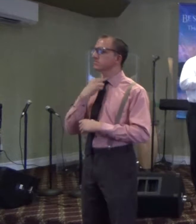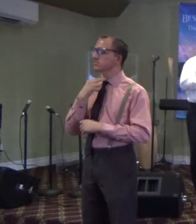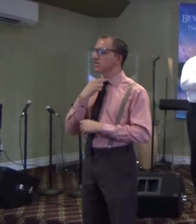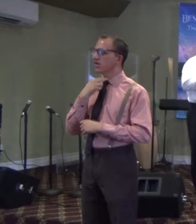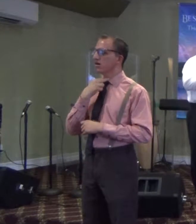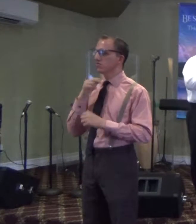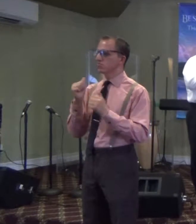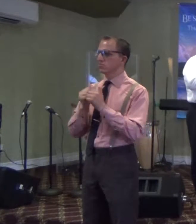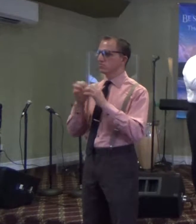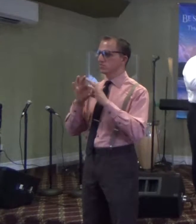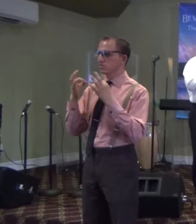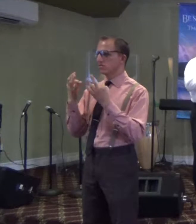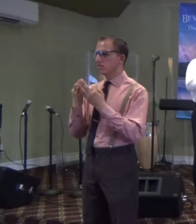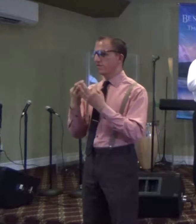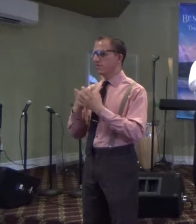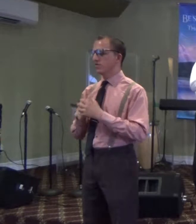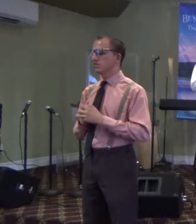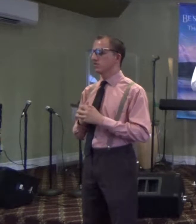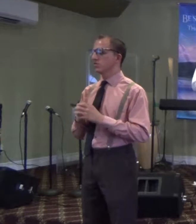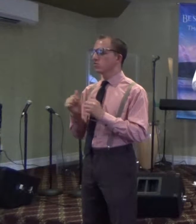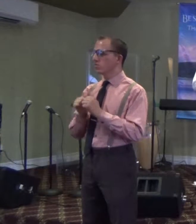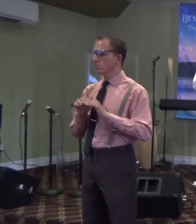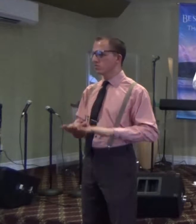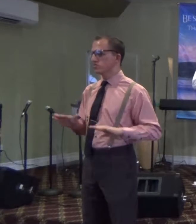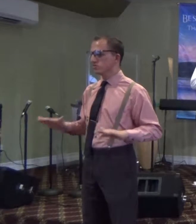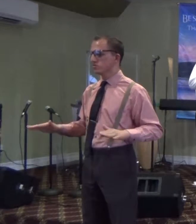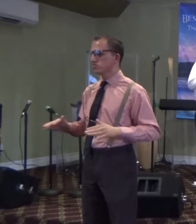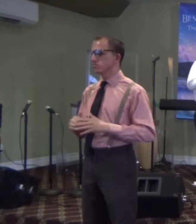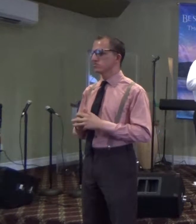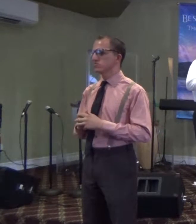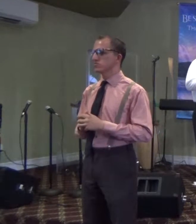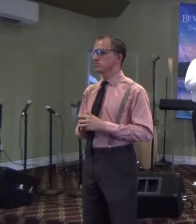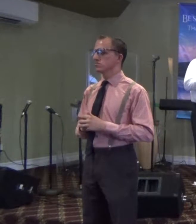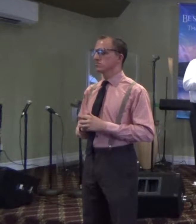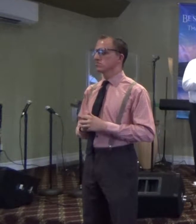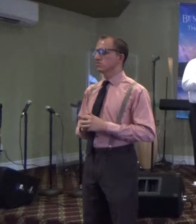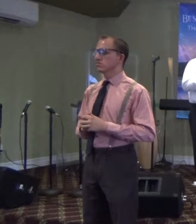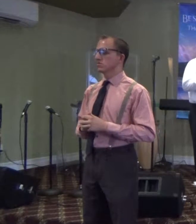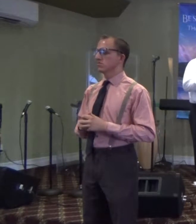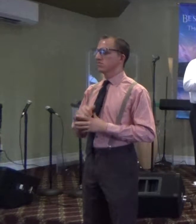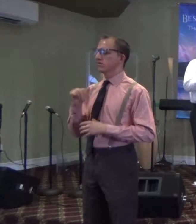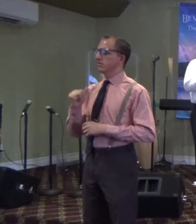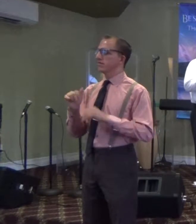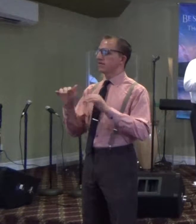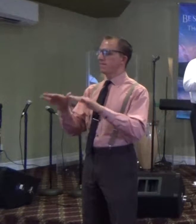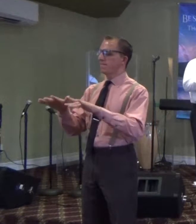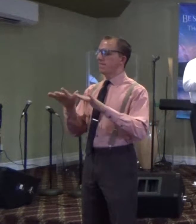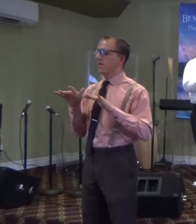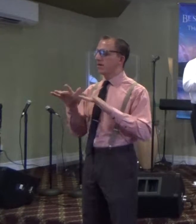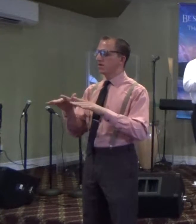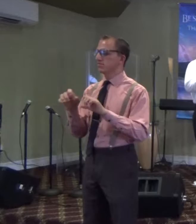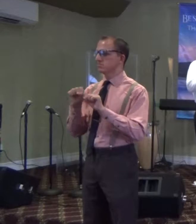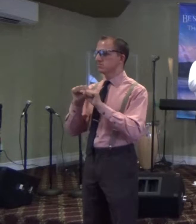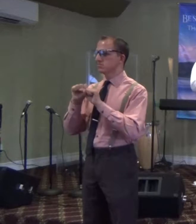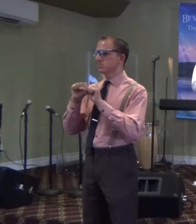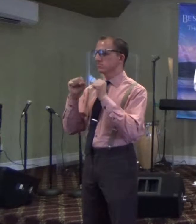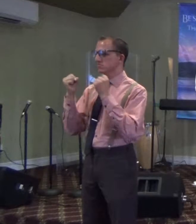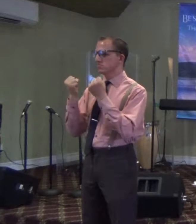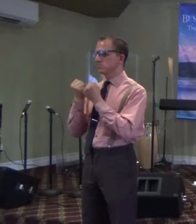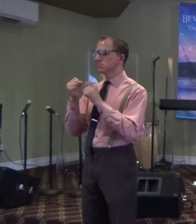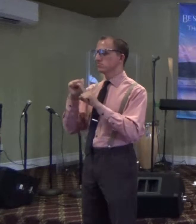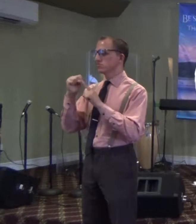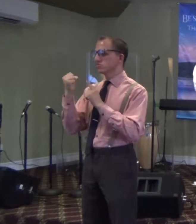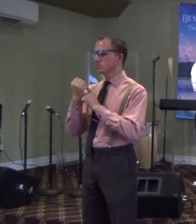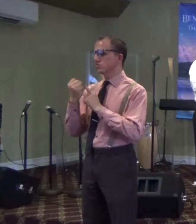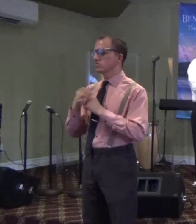su familia him and his y family sus niños, and his children, en este tipo de in situación, this type of